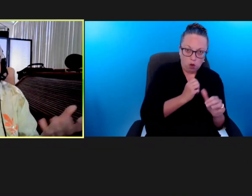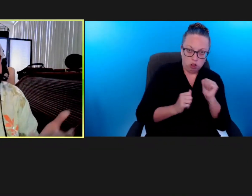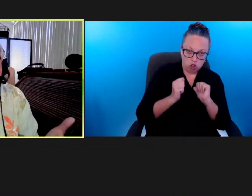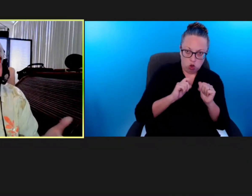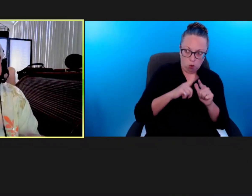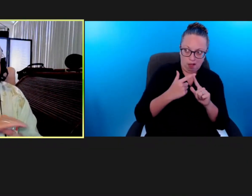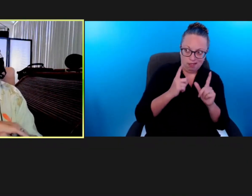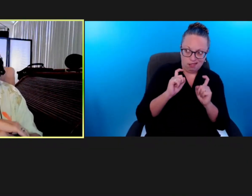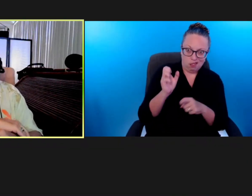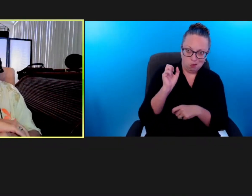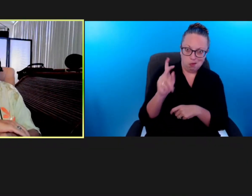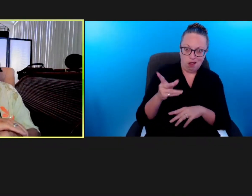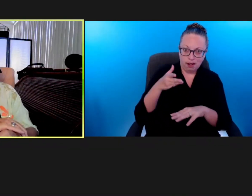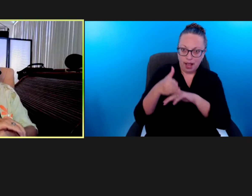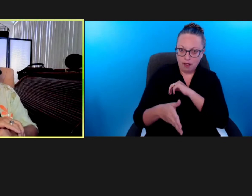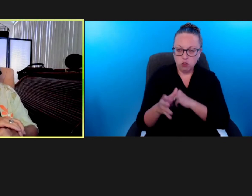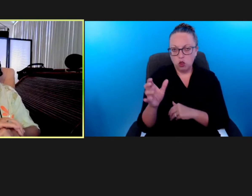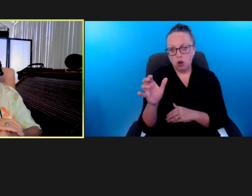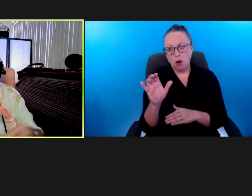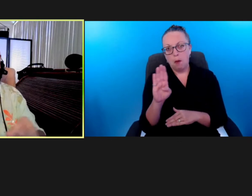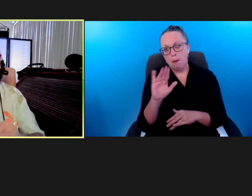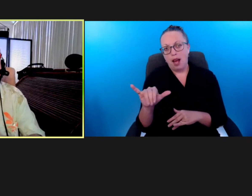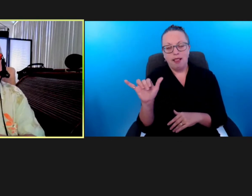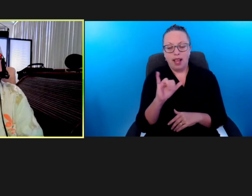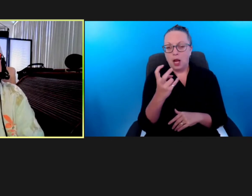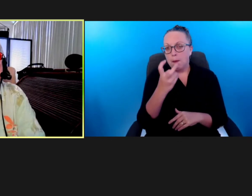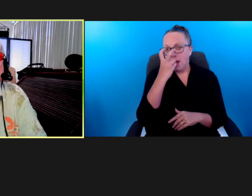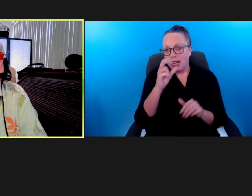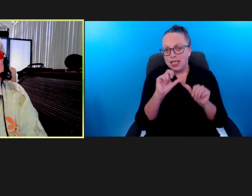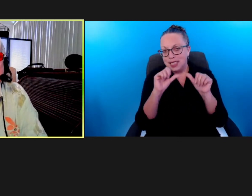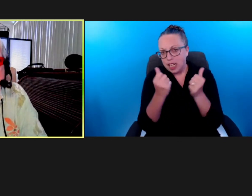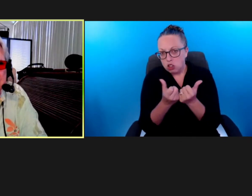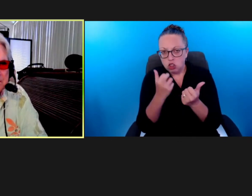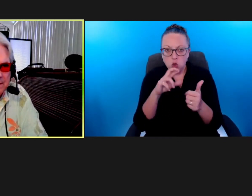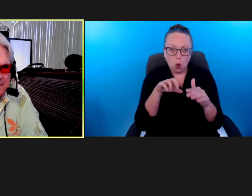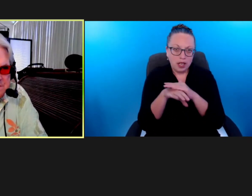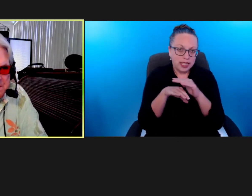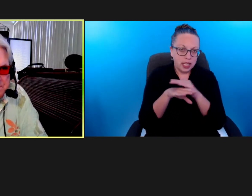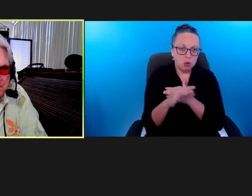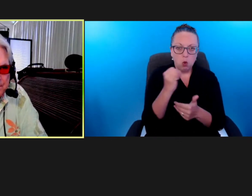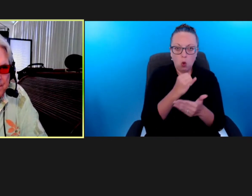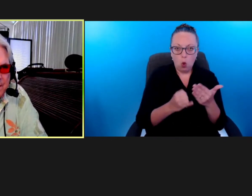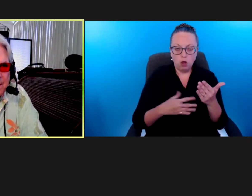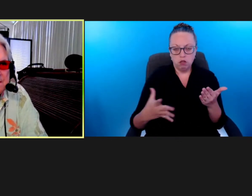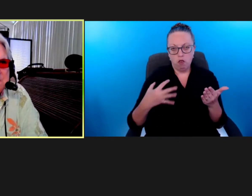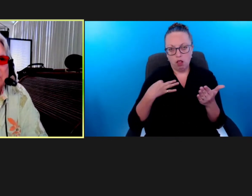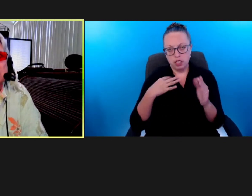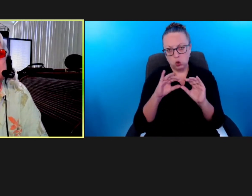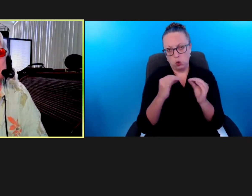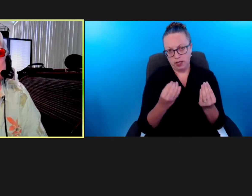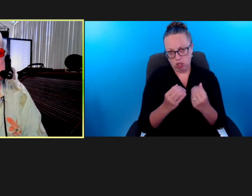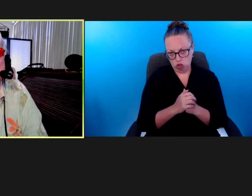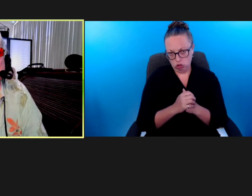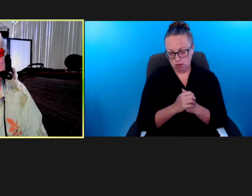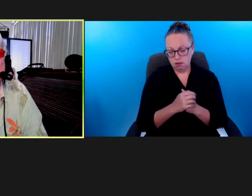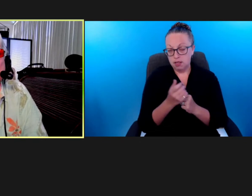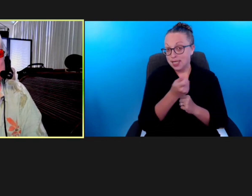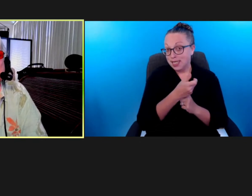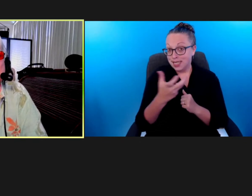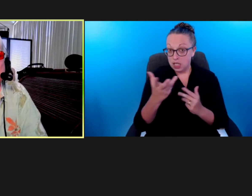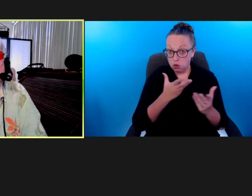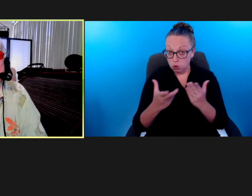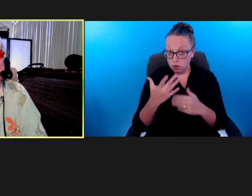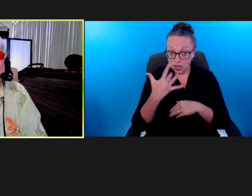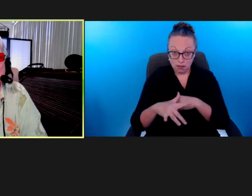an organization such as a blindness agency or accessible arts volunteer organization. Several services are available